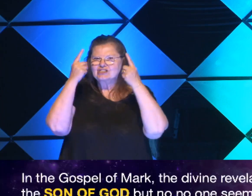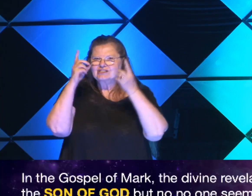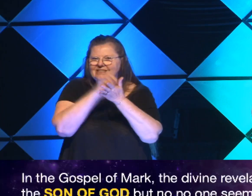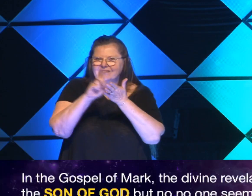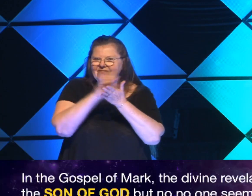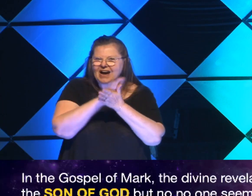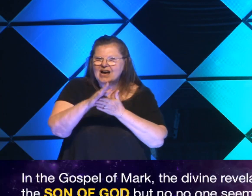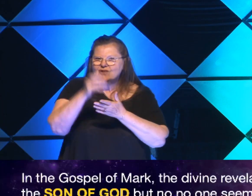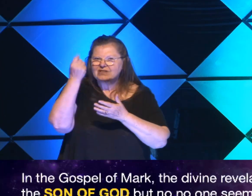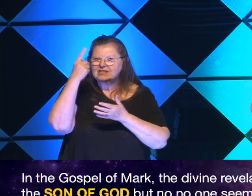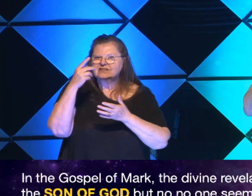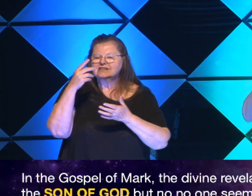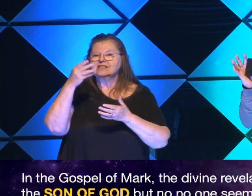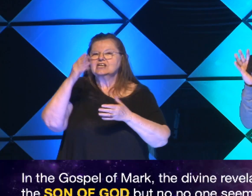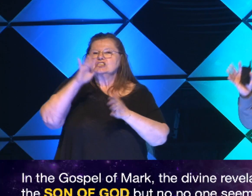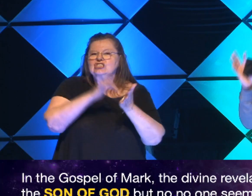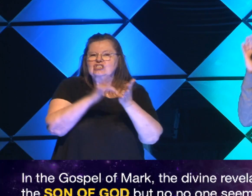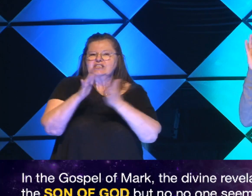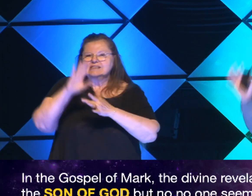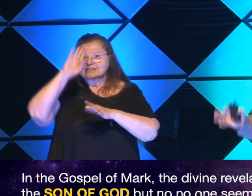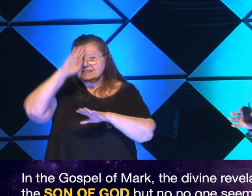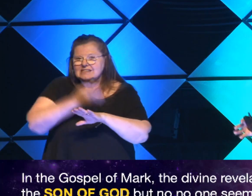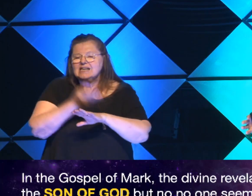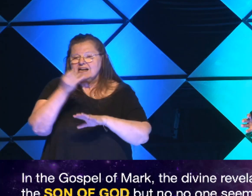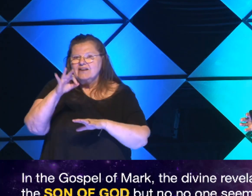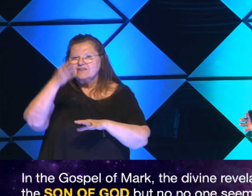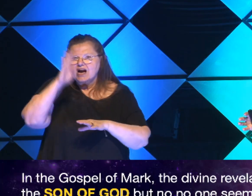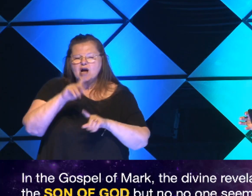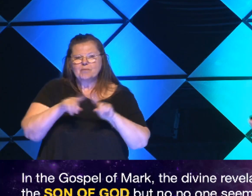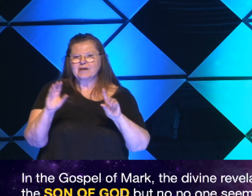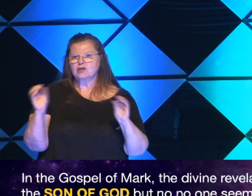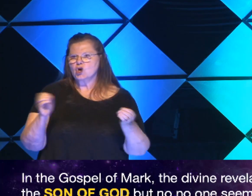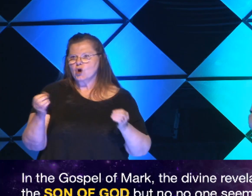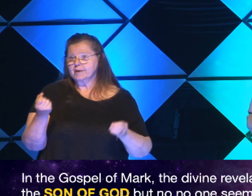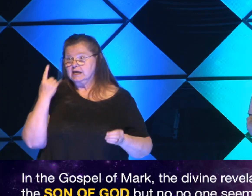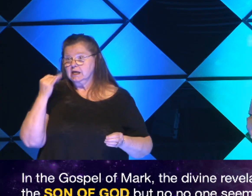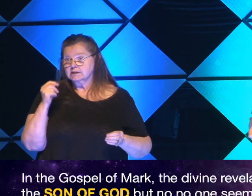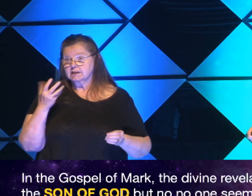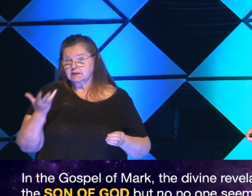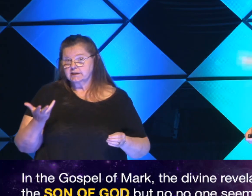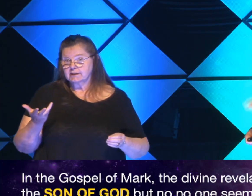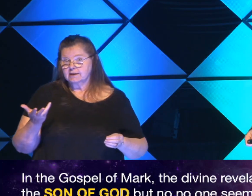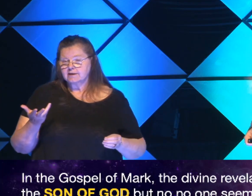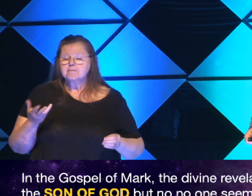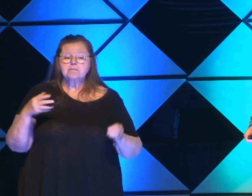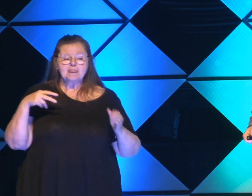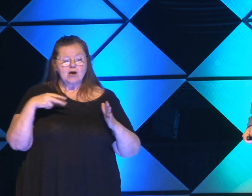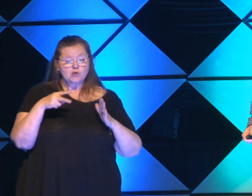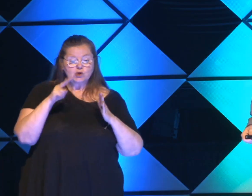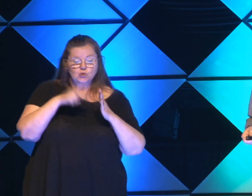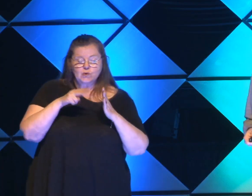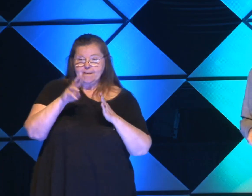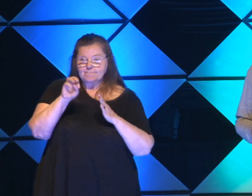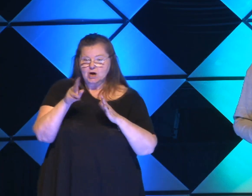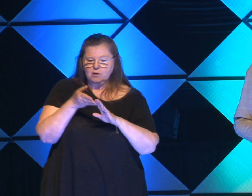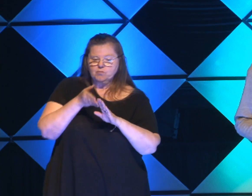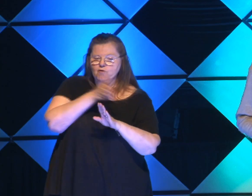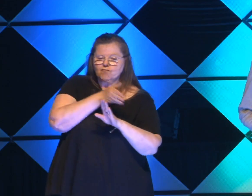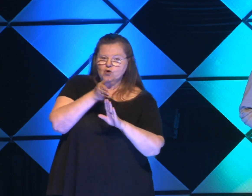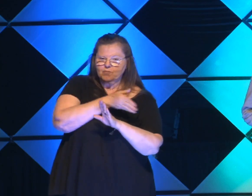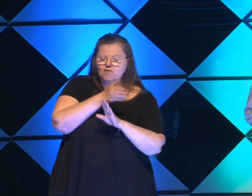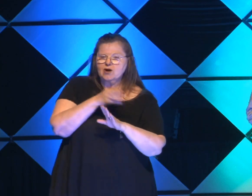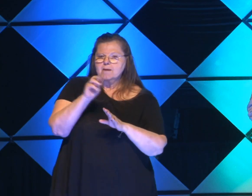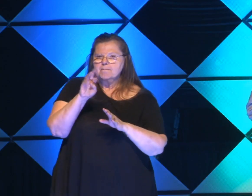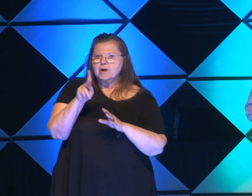the Son of God, but nobody seems to get it. We can look in the Gospel of Mark prior to this, and there's moments where it says that